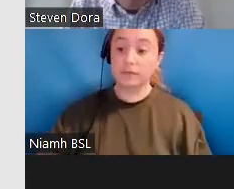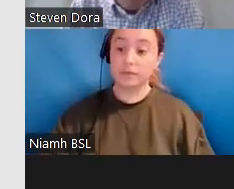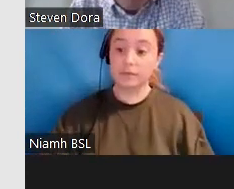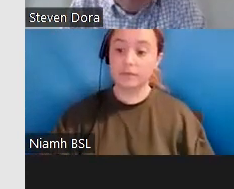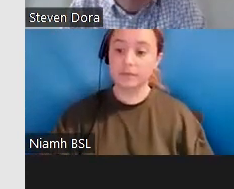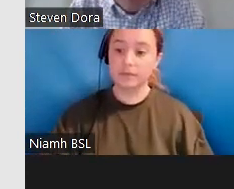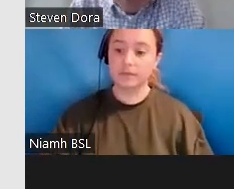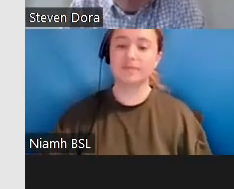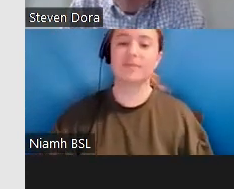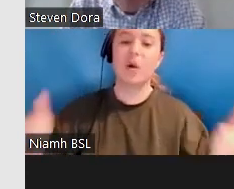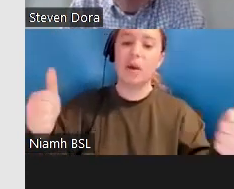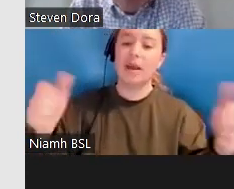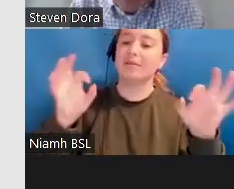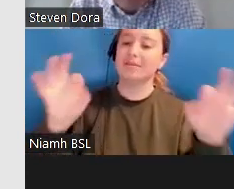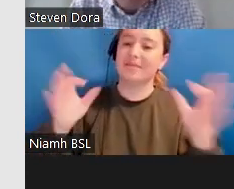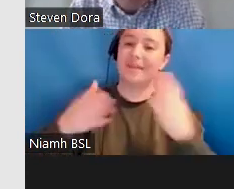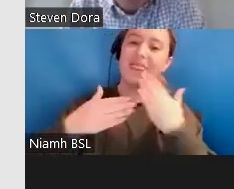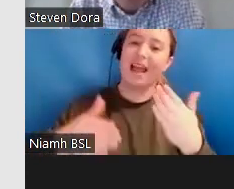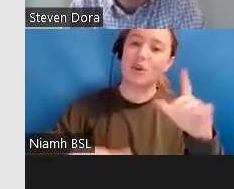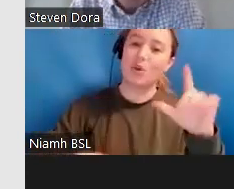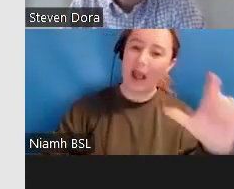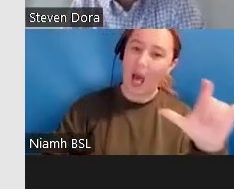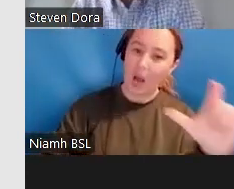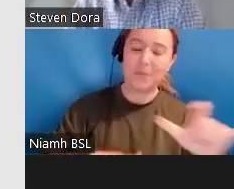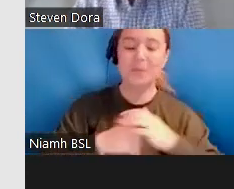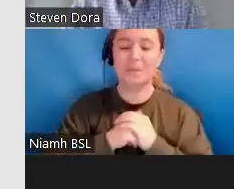Okay, thanks very much, Callum. I'll kick off. Thank you.